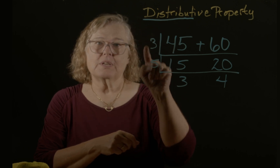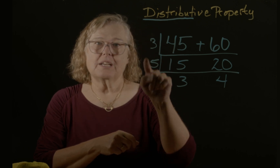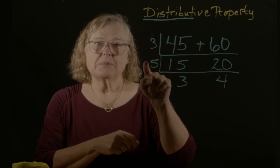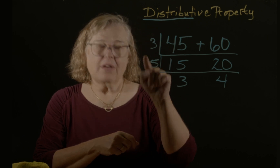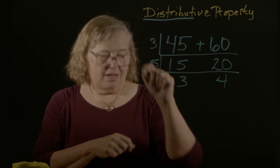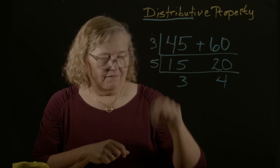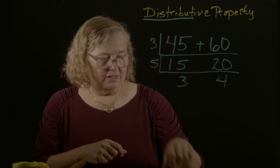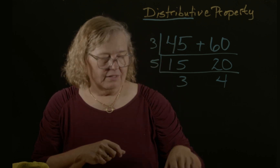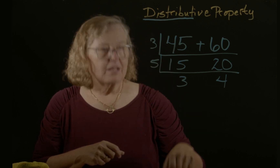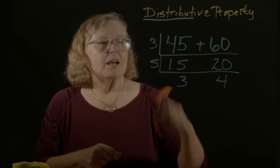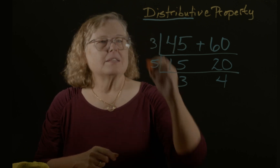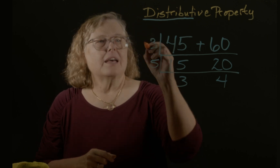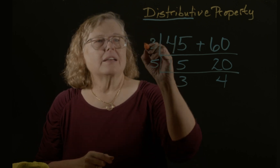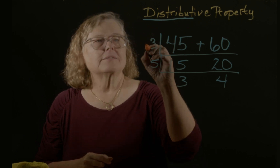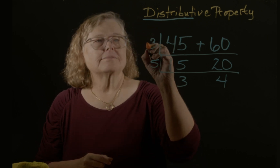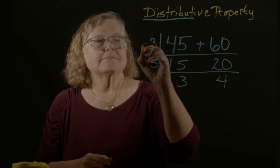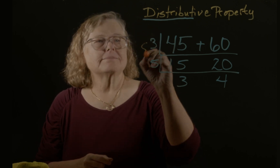use the GCF, 3 times 5.